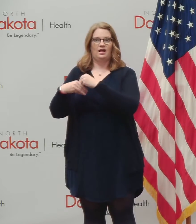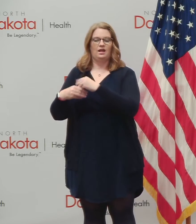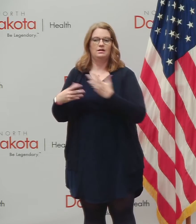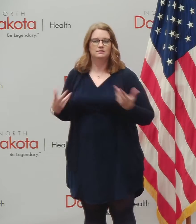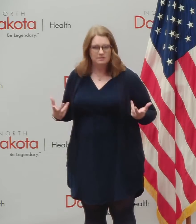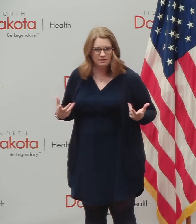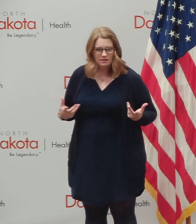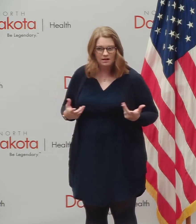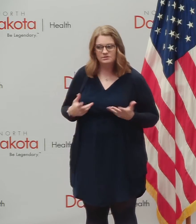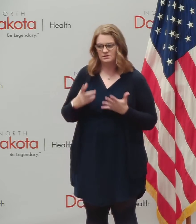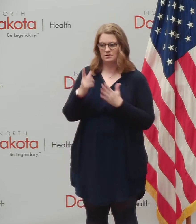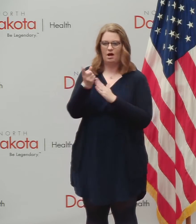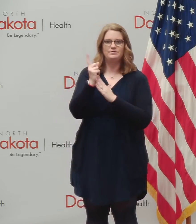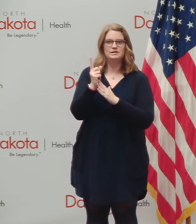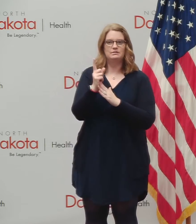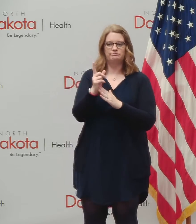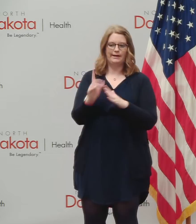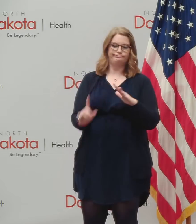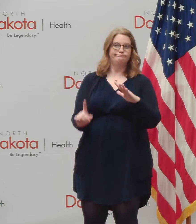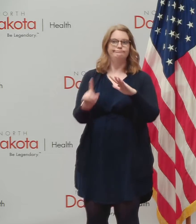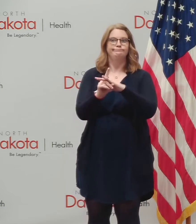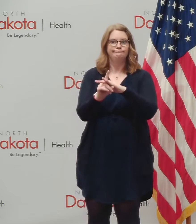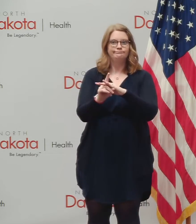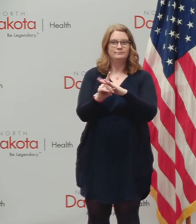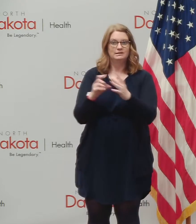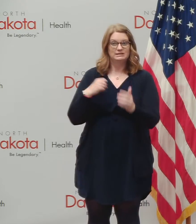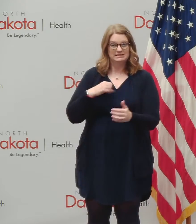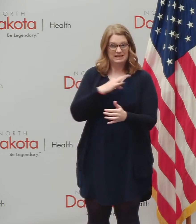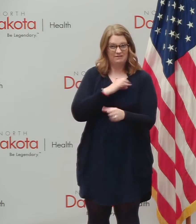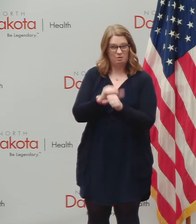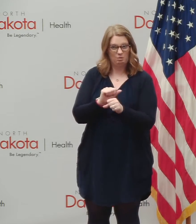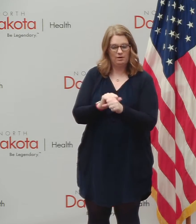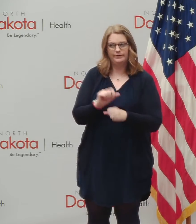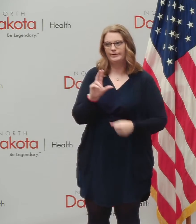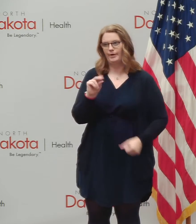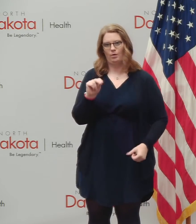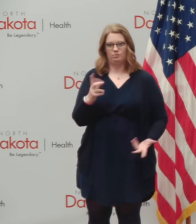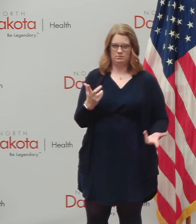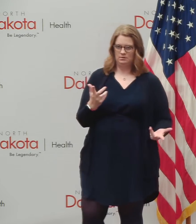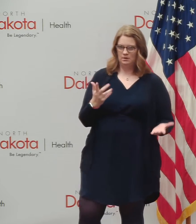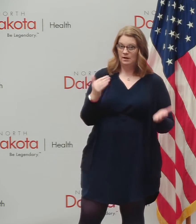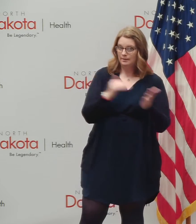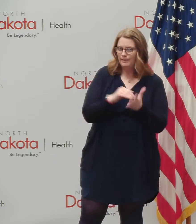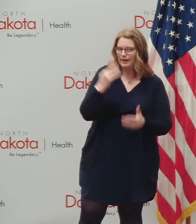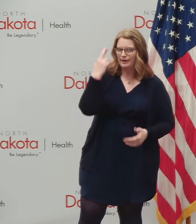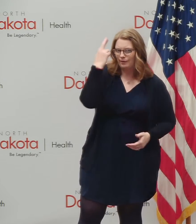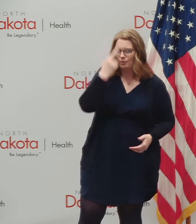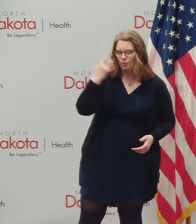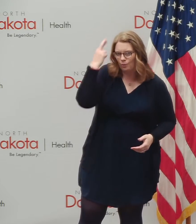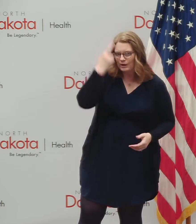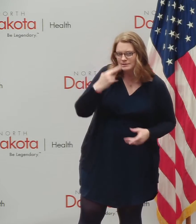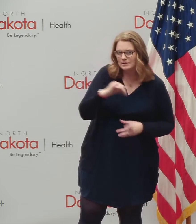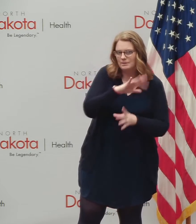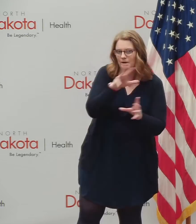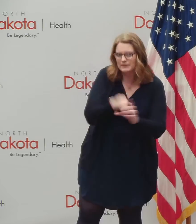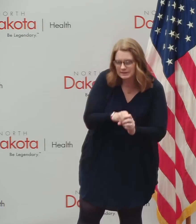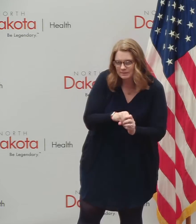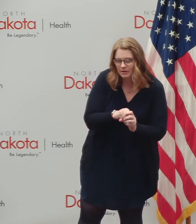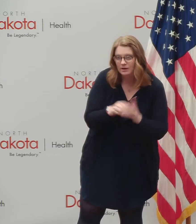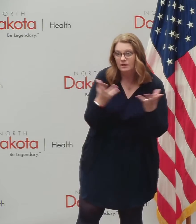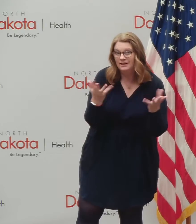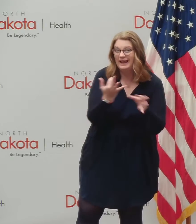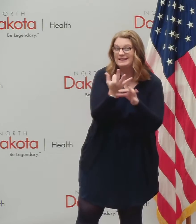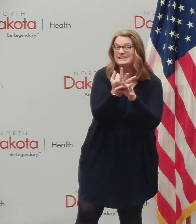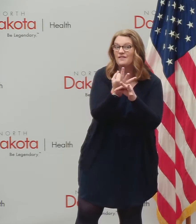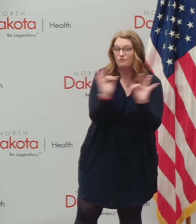to support beds in our state. So again, that would be another why to participate in the simple, low-cost,